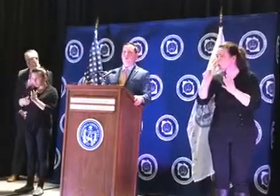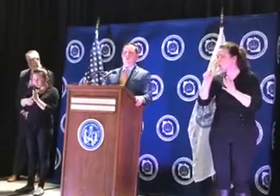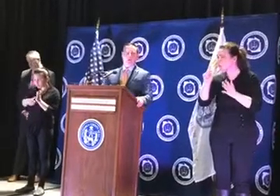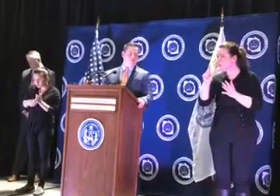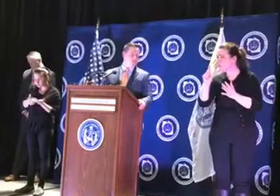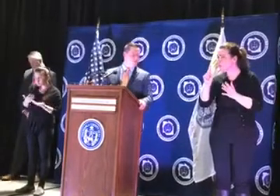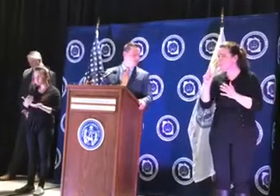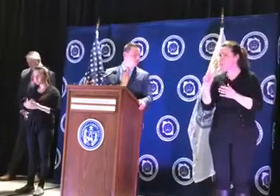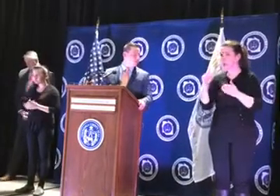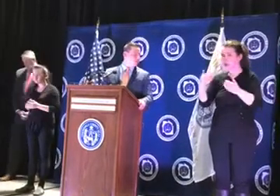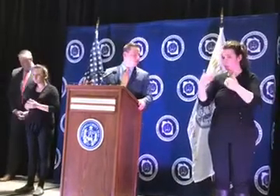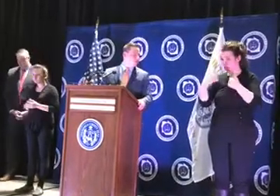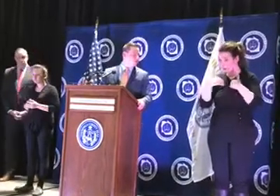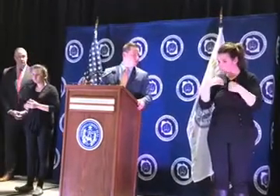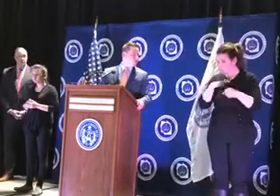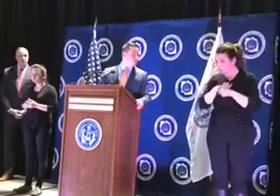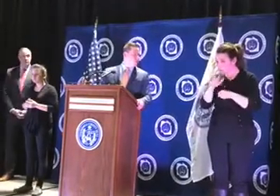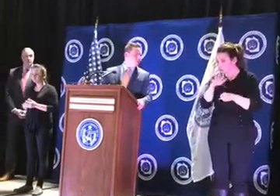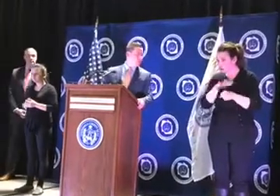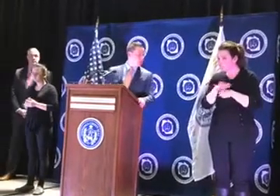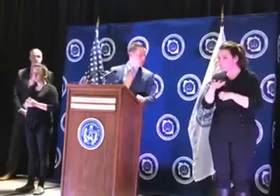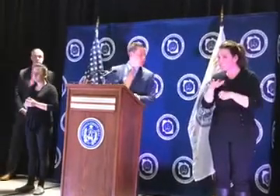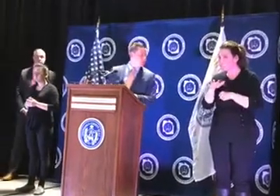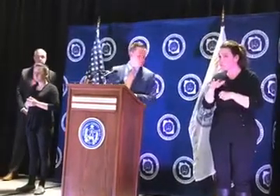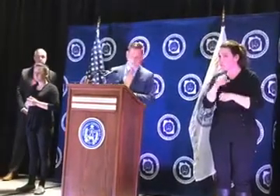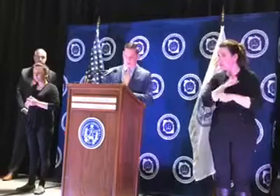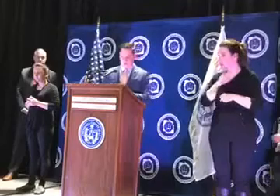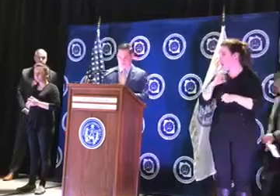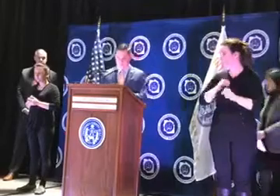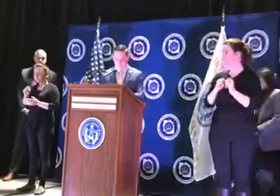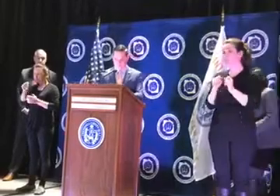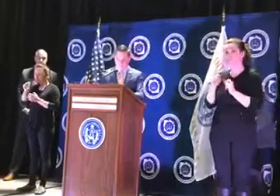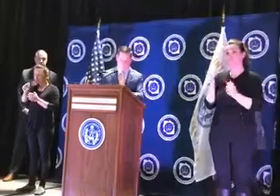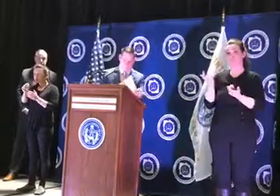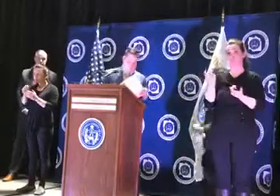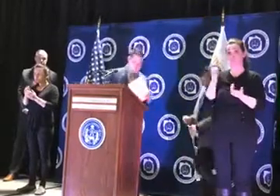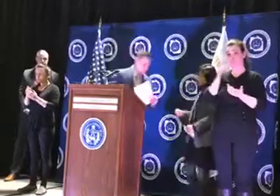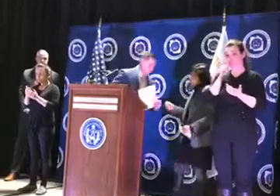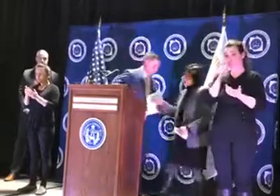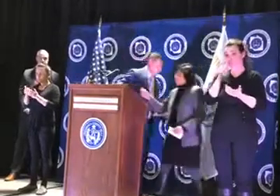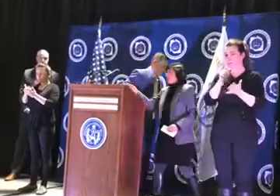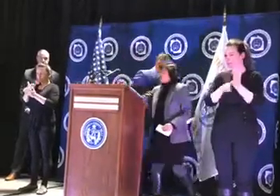we've been training others to help do that. Do you want to answer that question, Doctor?